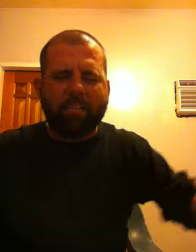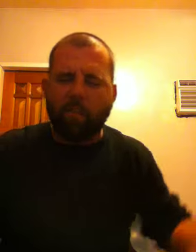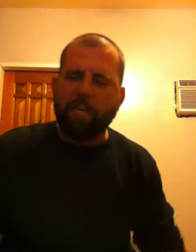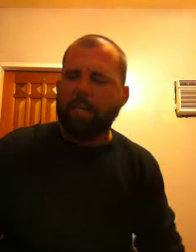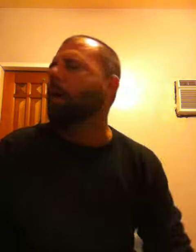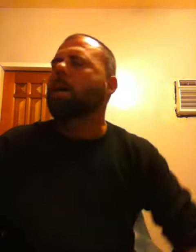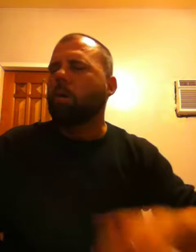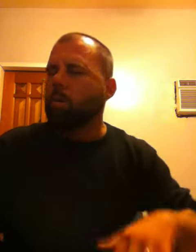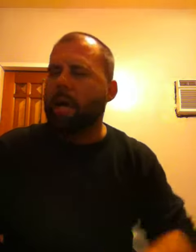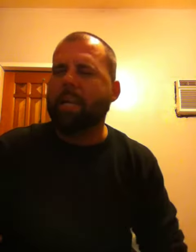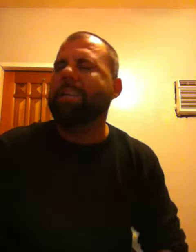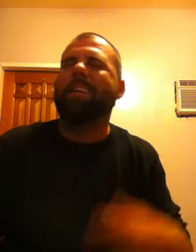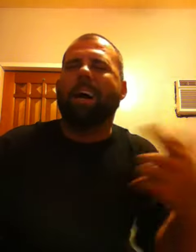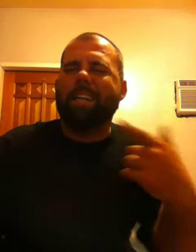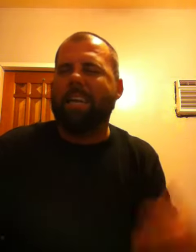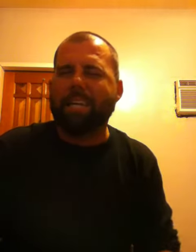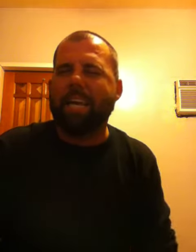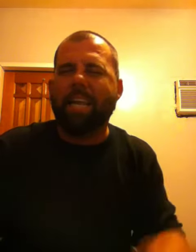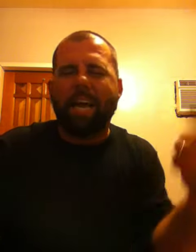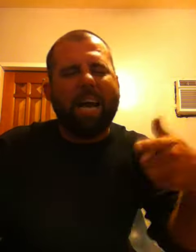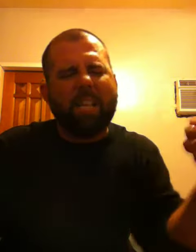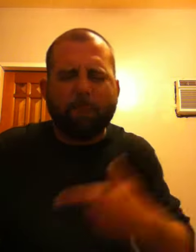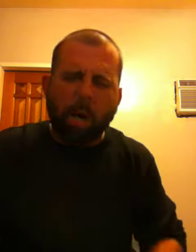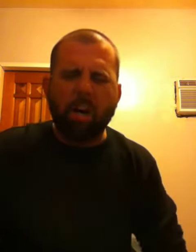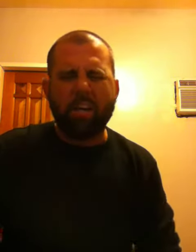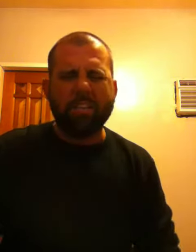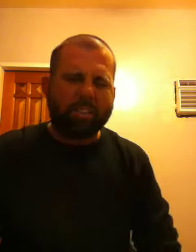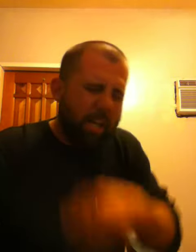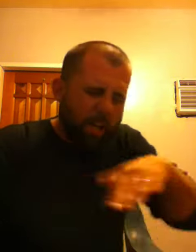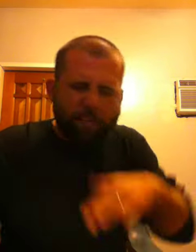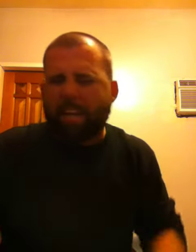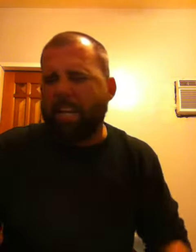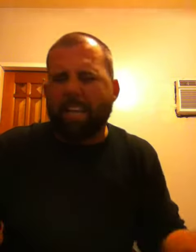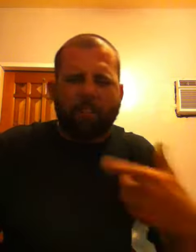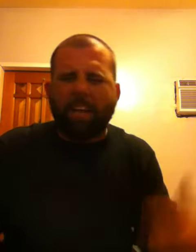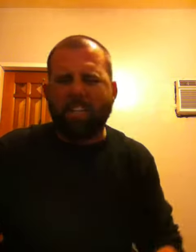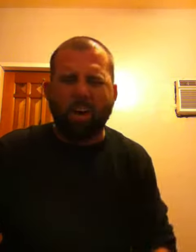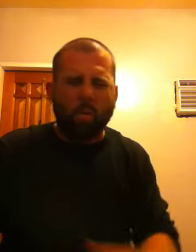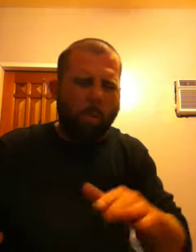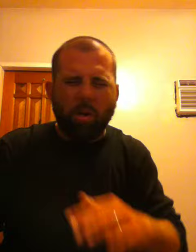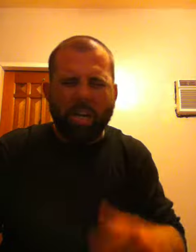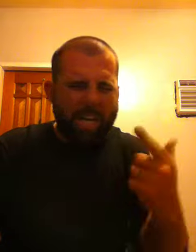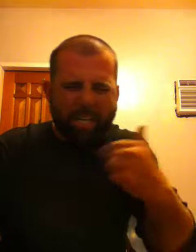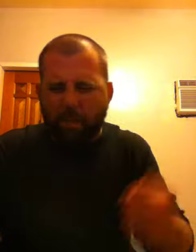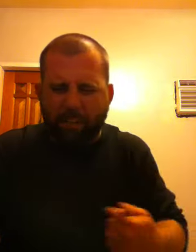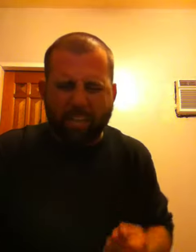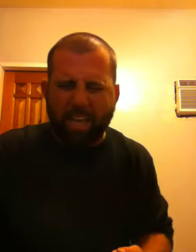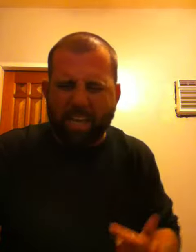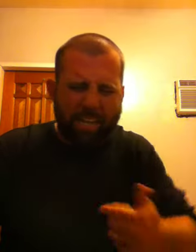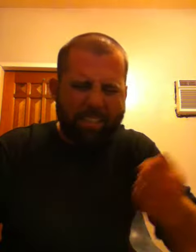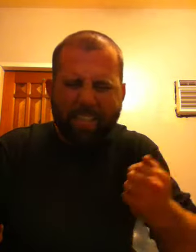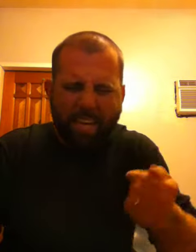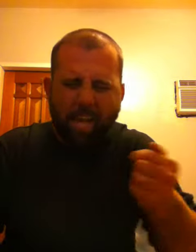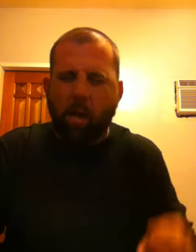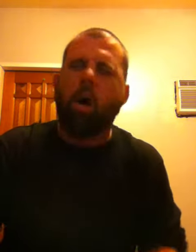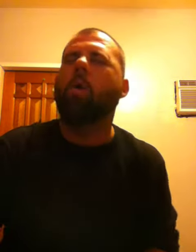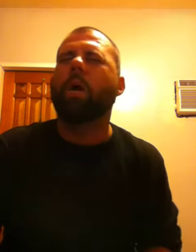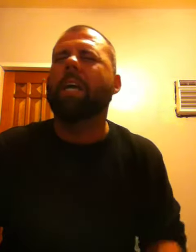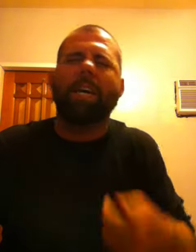served with y'all Who that is? Holiday Inn I got the burgers Tuckin' at the flash door I'm lookin' at the flashlight And I see it down the hallway I